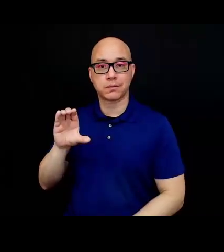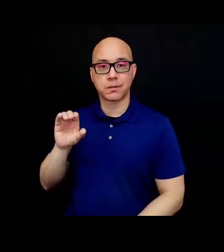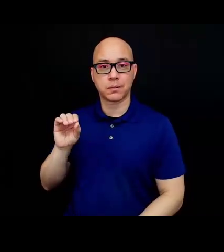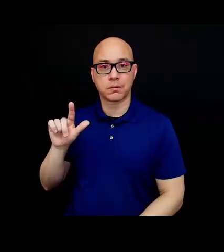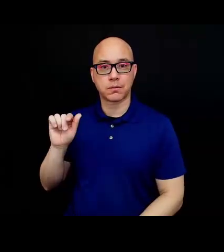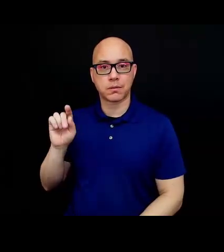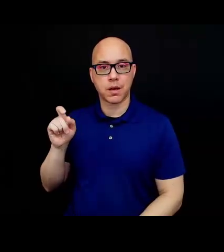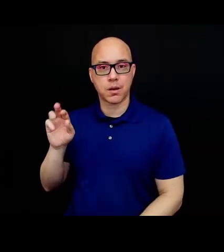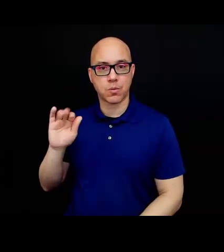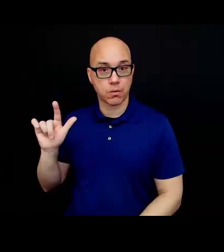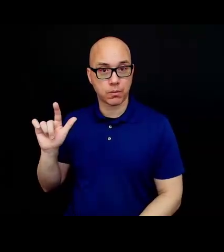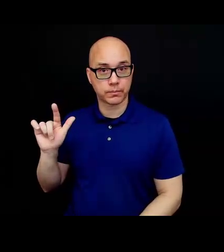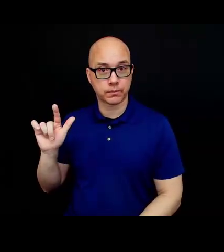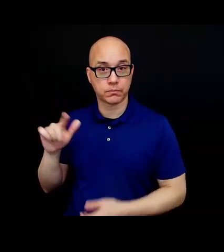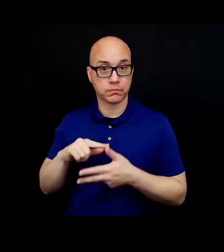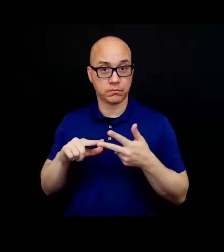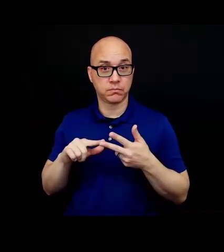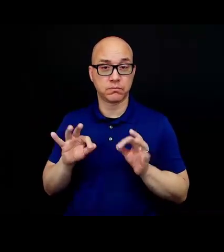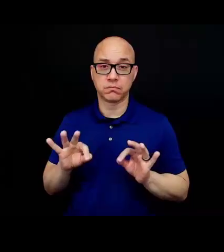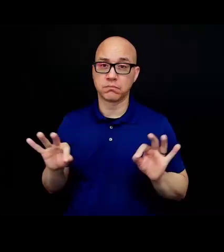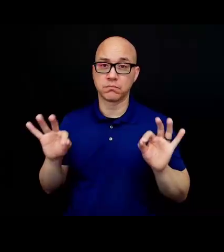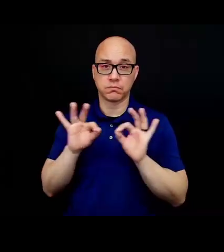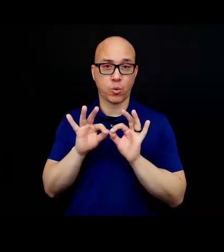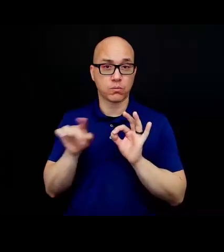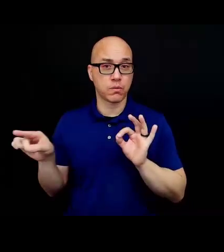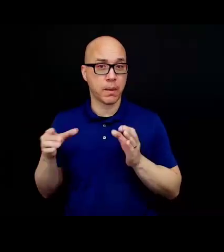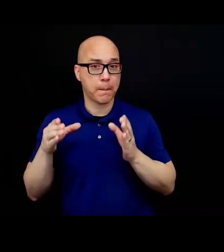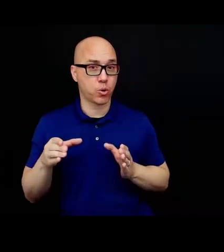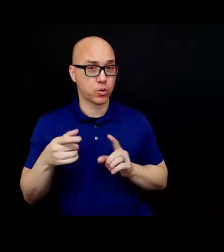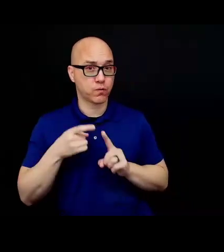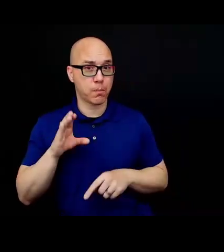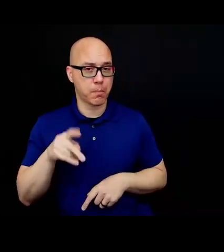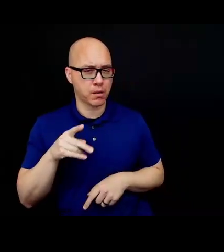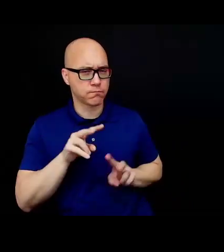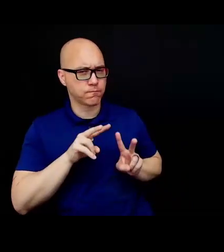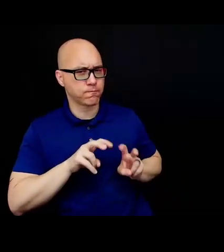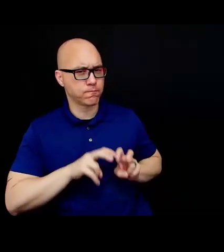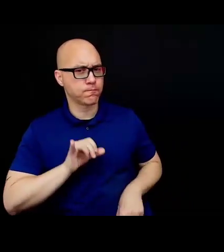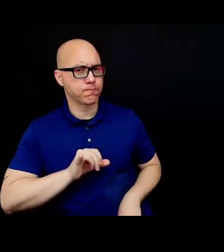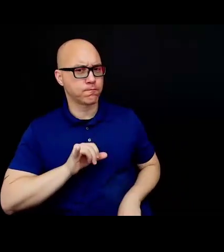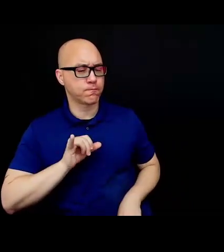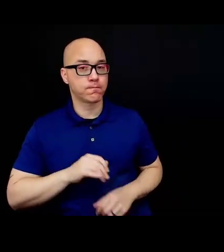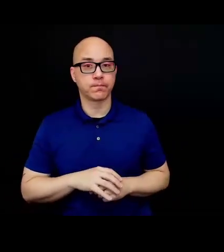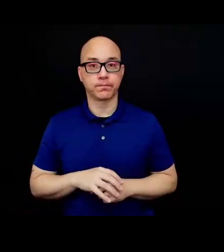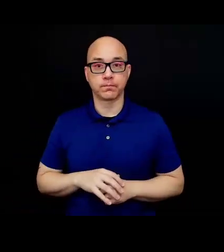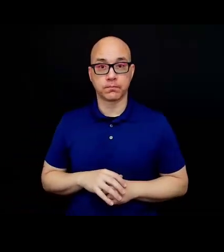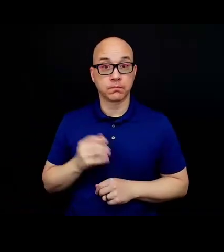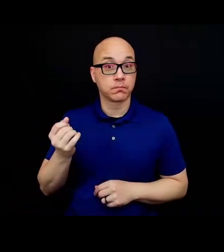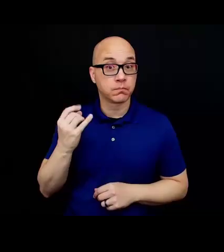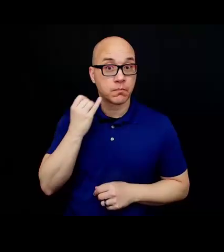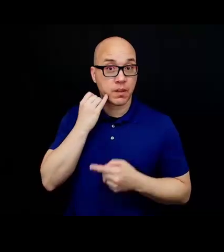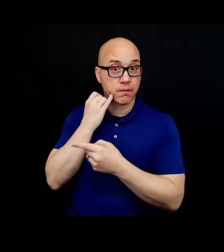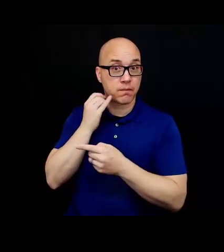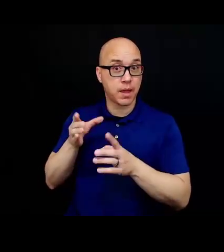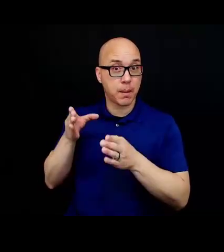are very important that a banker can see. Understand, when a banker asks for your financial